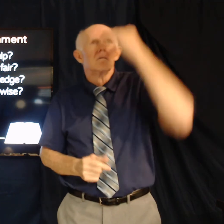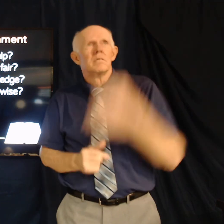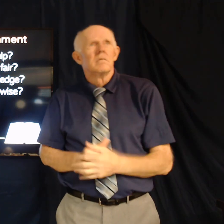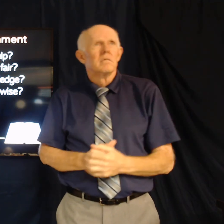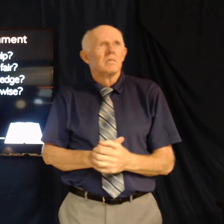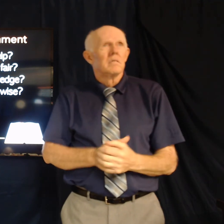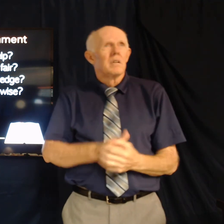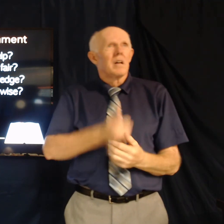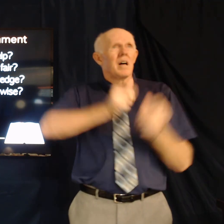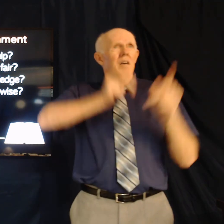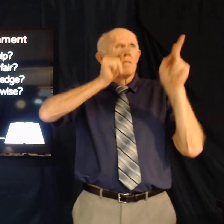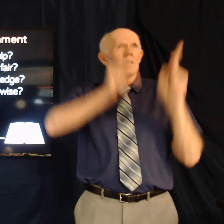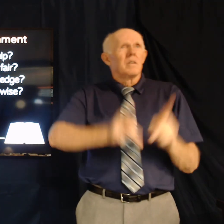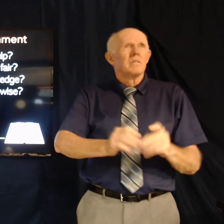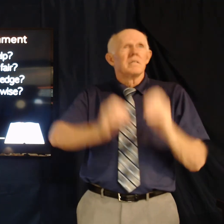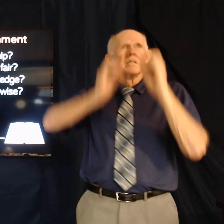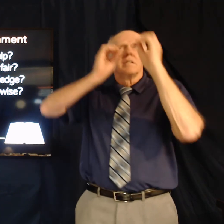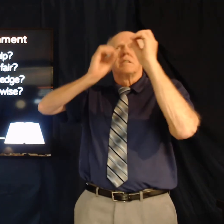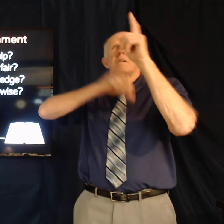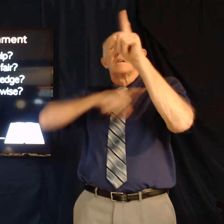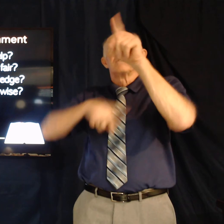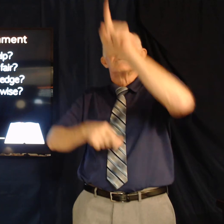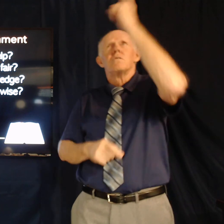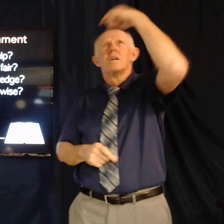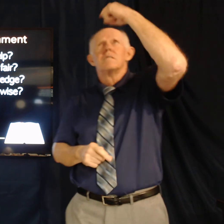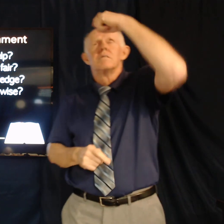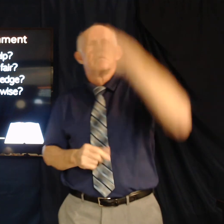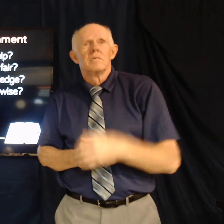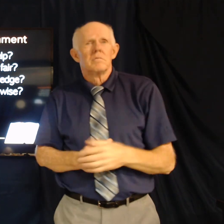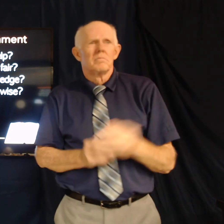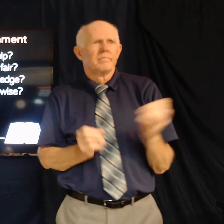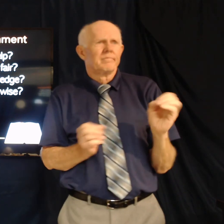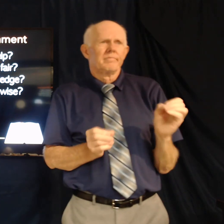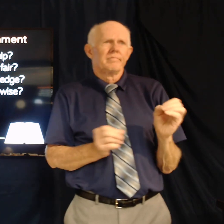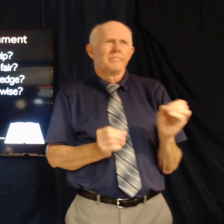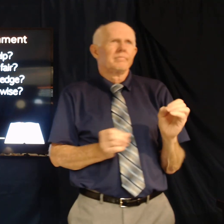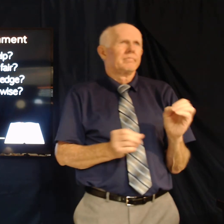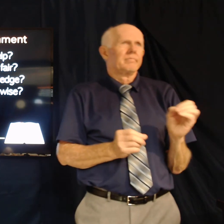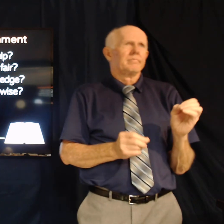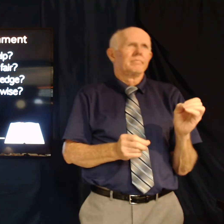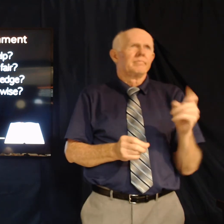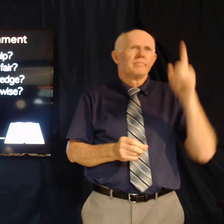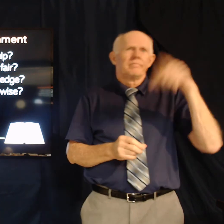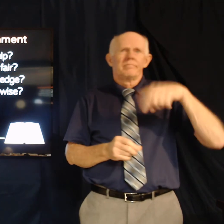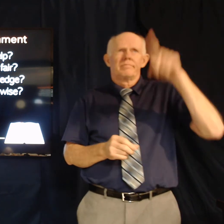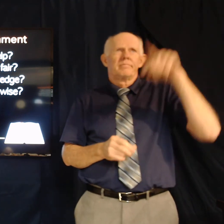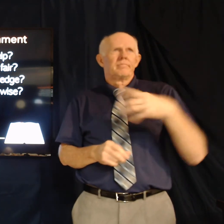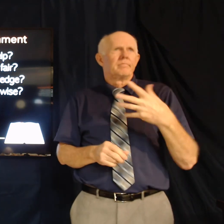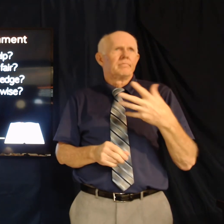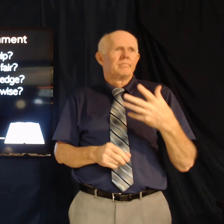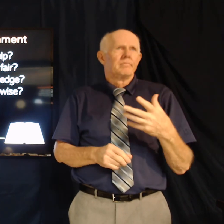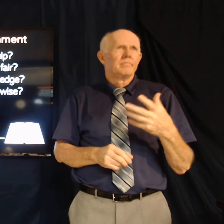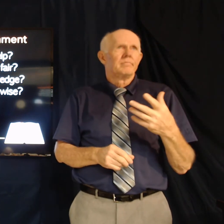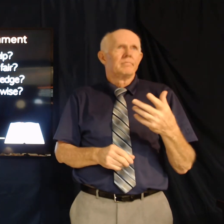knowledge? Did any person teach the Lord to be wise? No. It